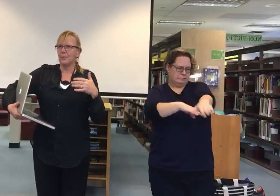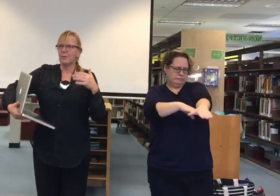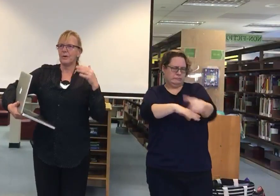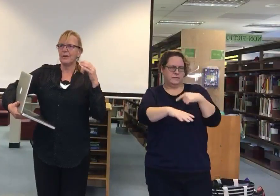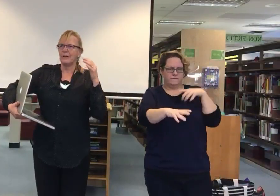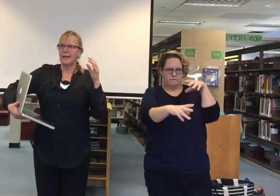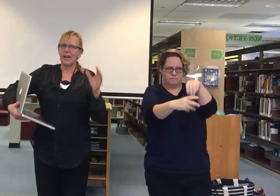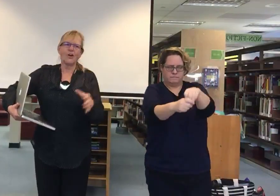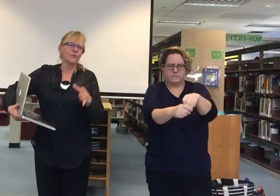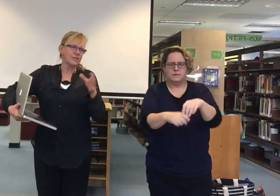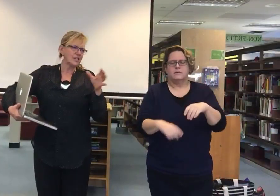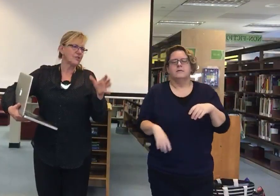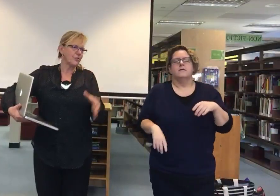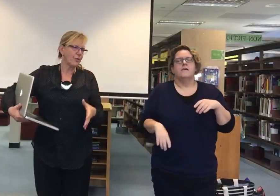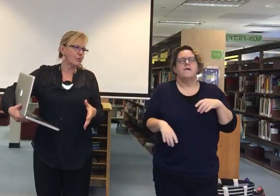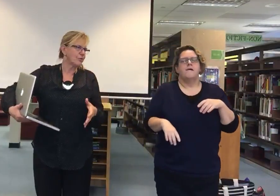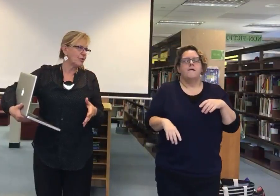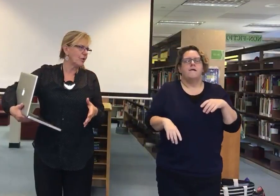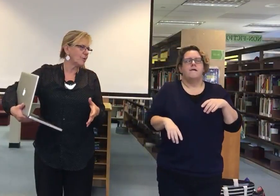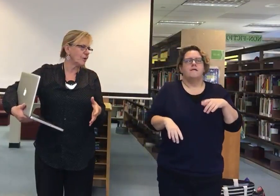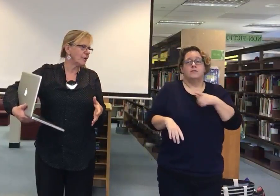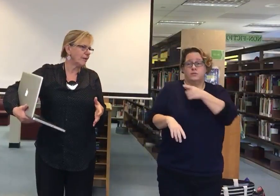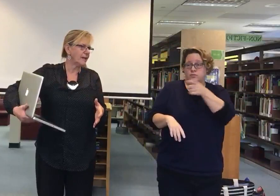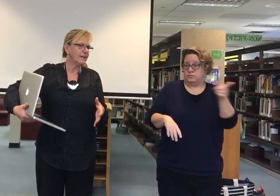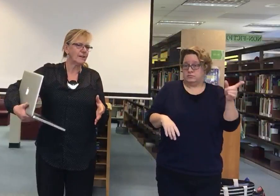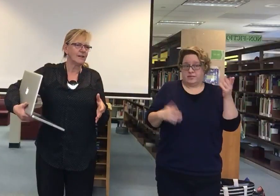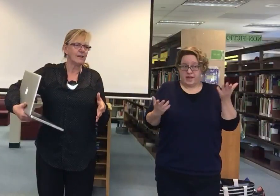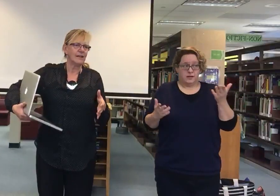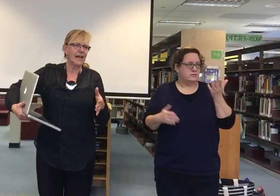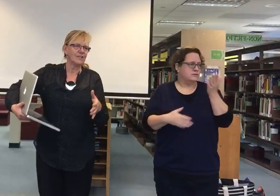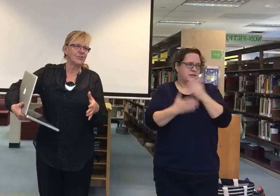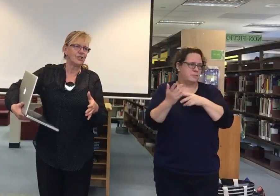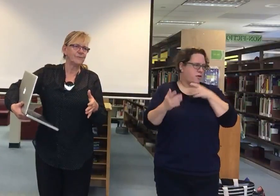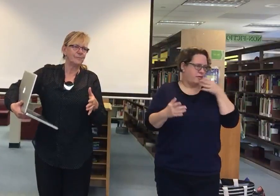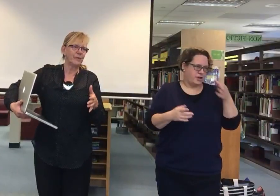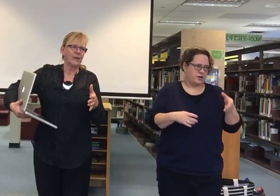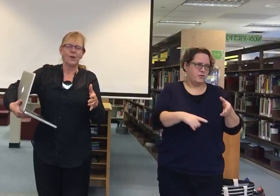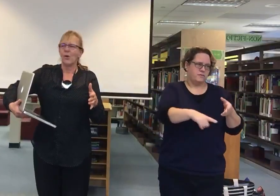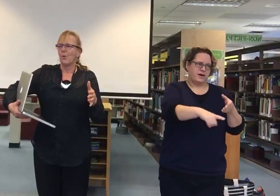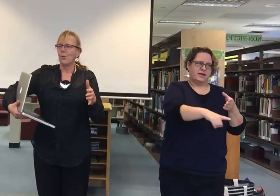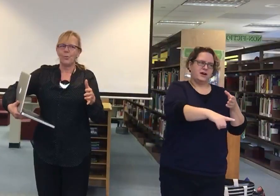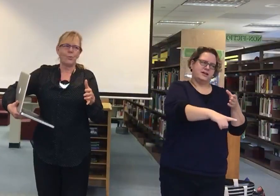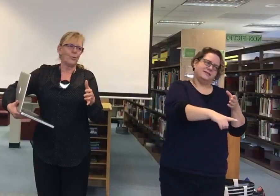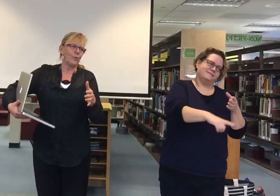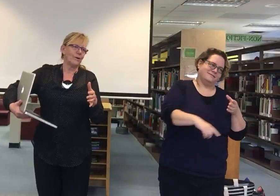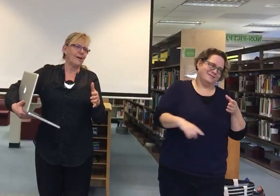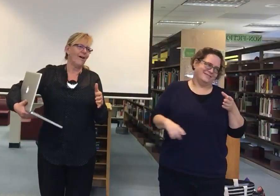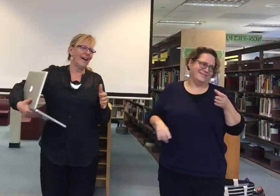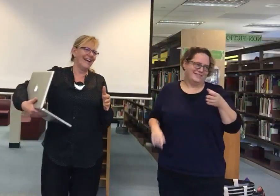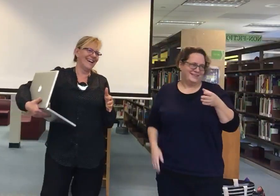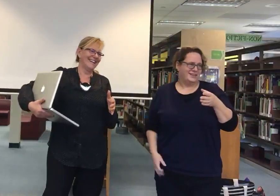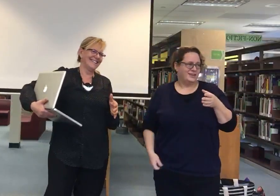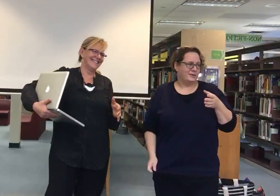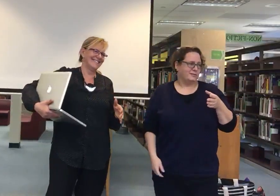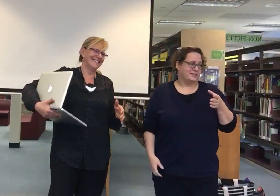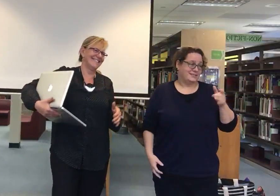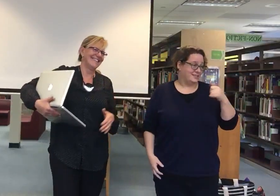what that conversation, for those of you that were there last year. Oh, finally got in.